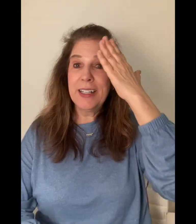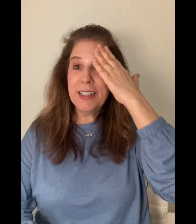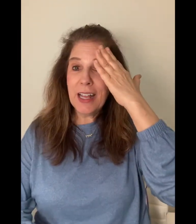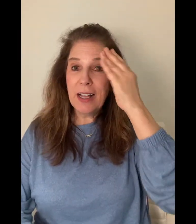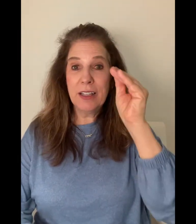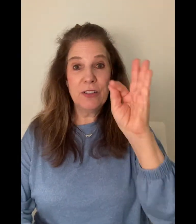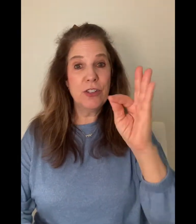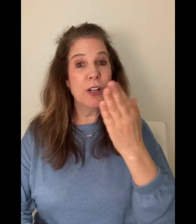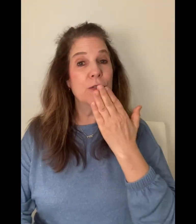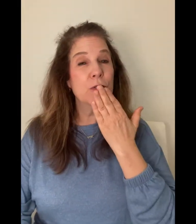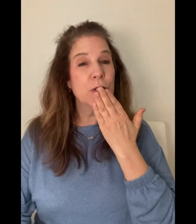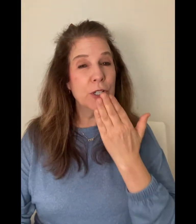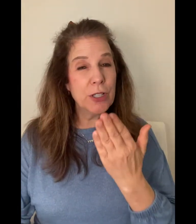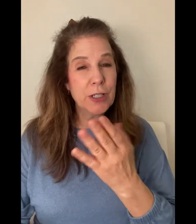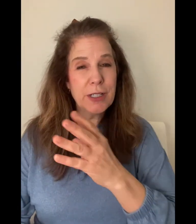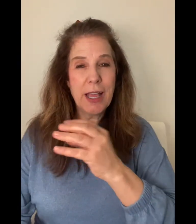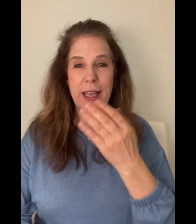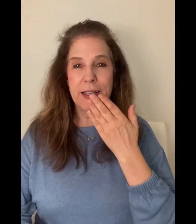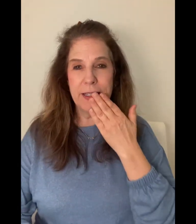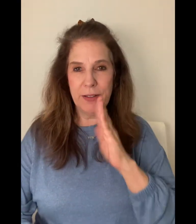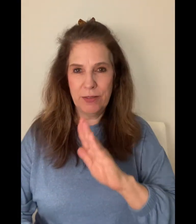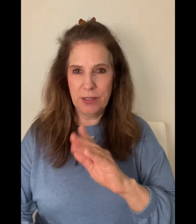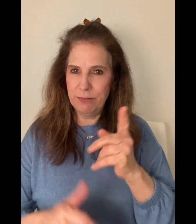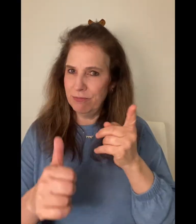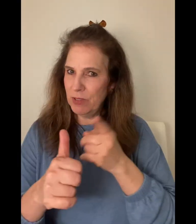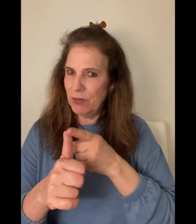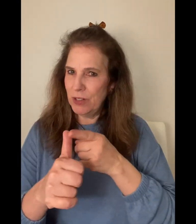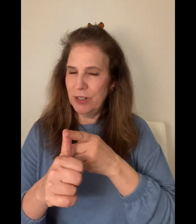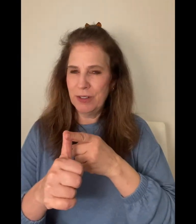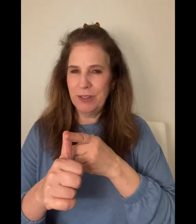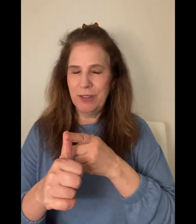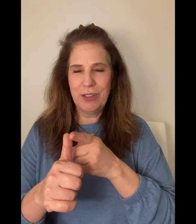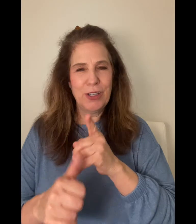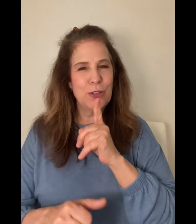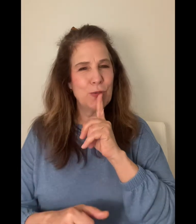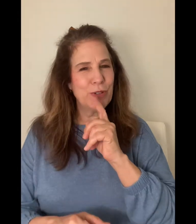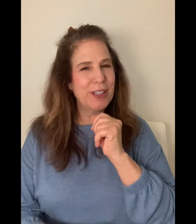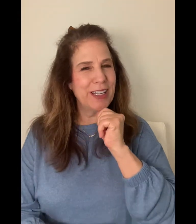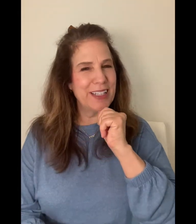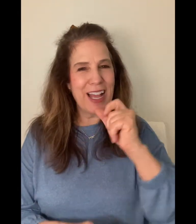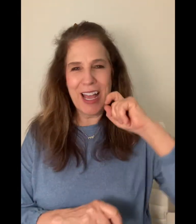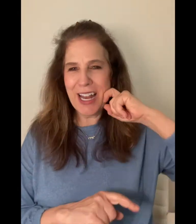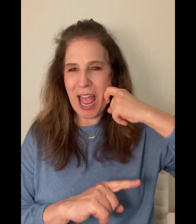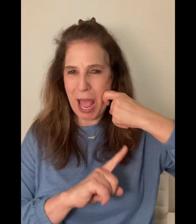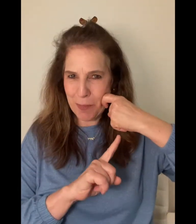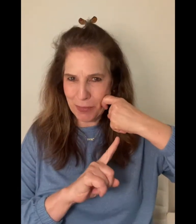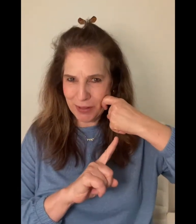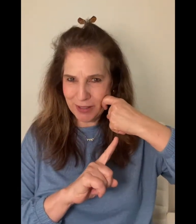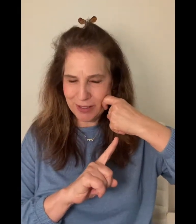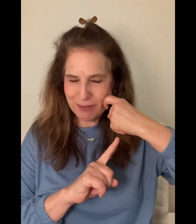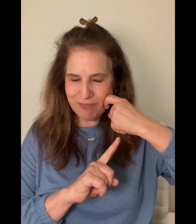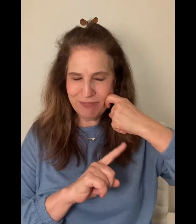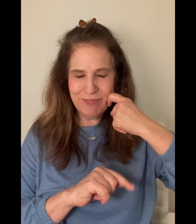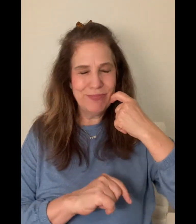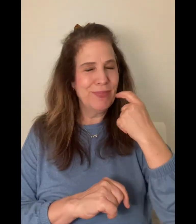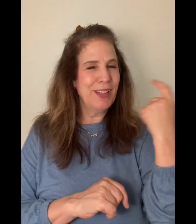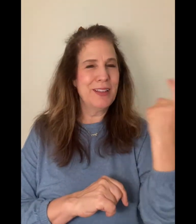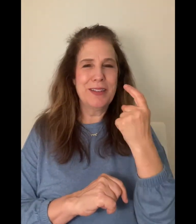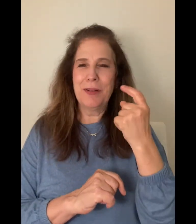centuries after because an apple is red and beautiful and is tempting, but it was either wheat or some kind of other fruit perhaps,